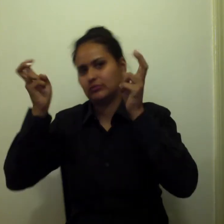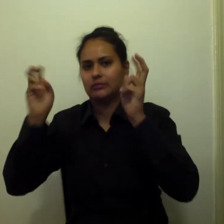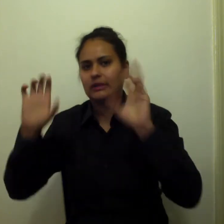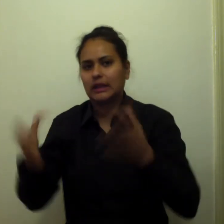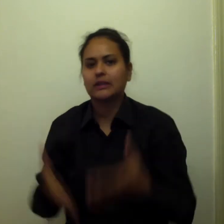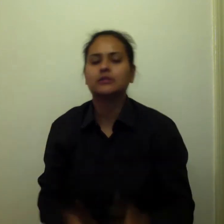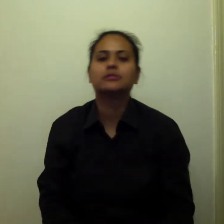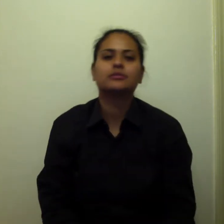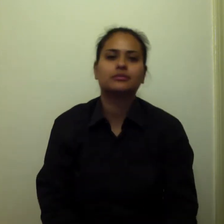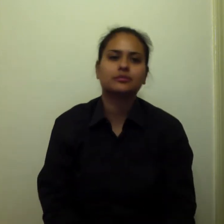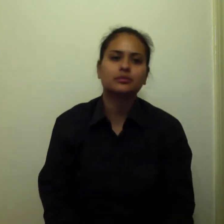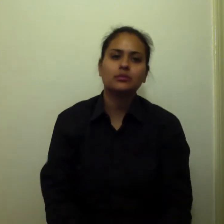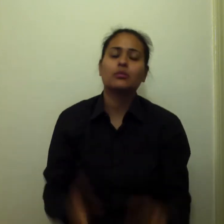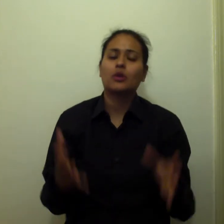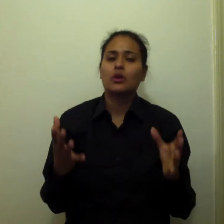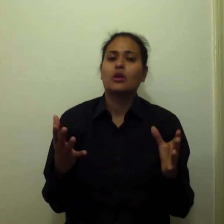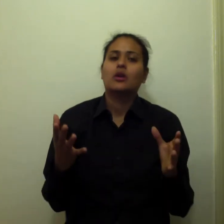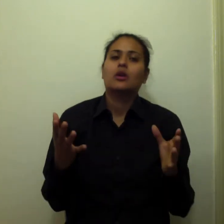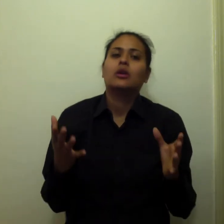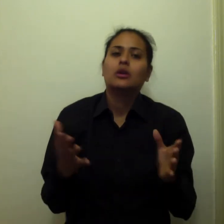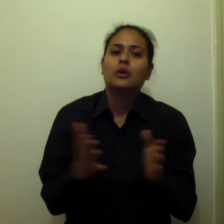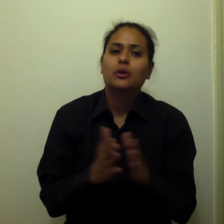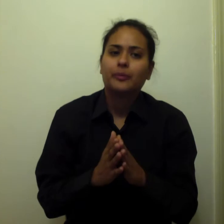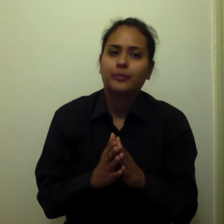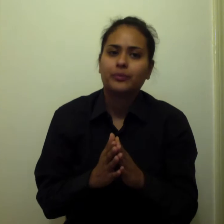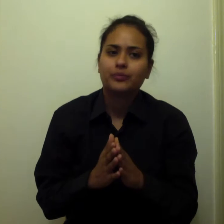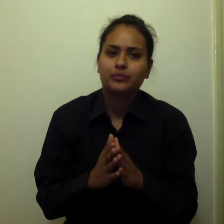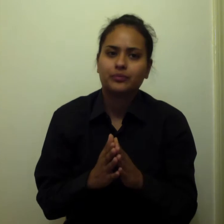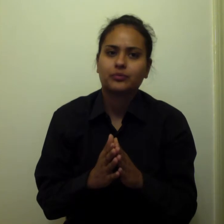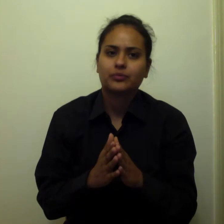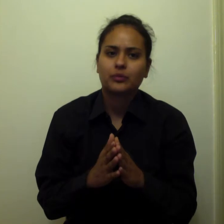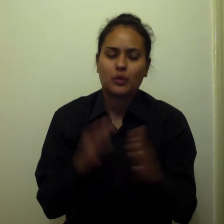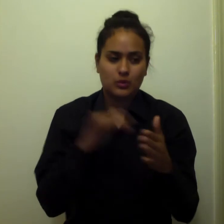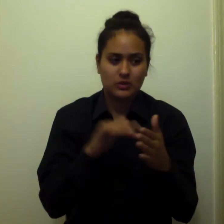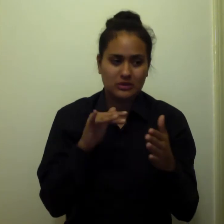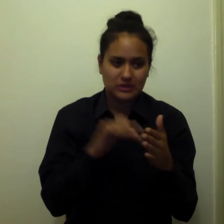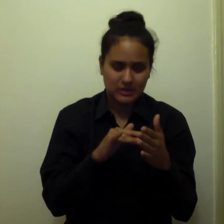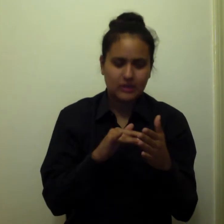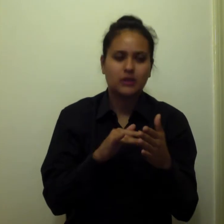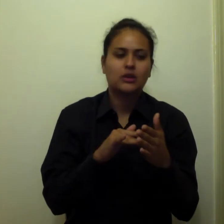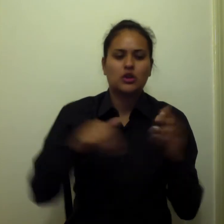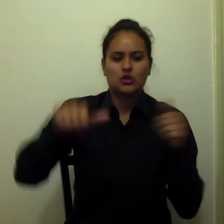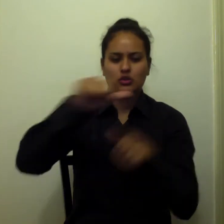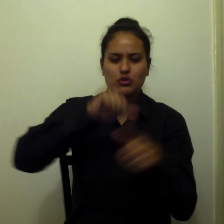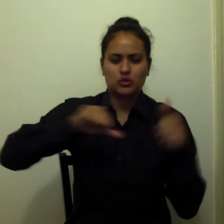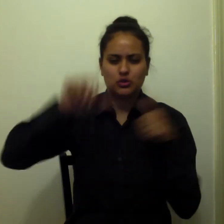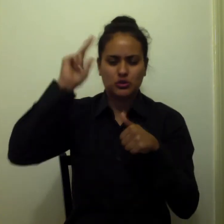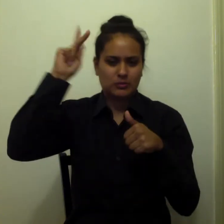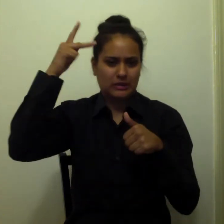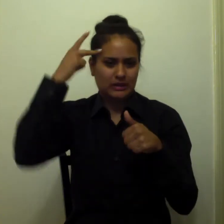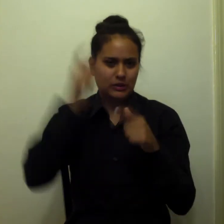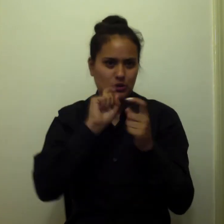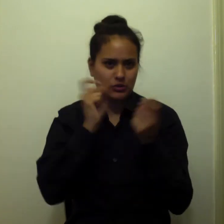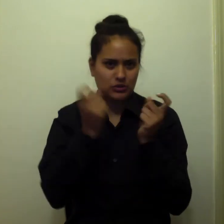examine the various political, religious, and social changes in the West, which occurred during that period. So although it